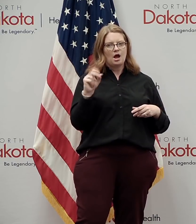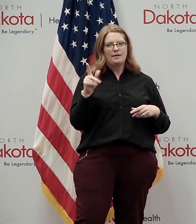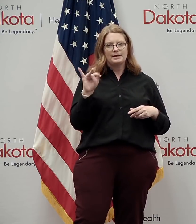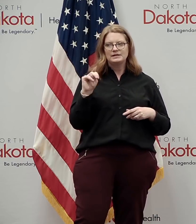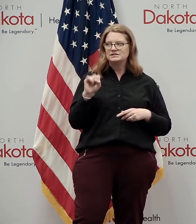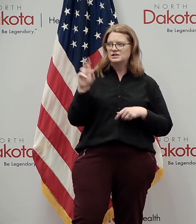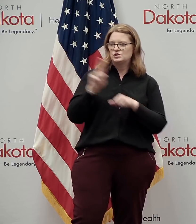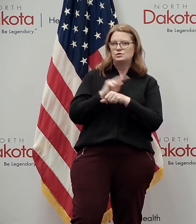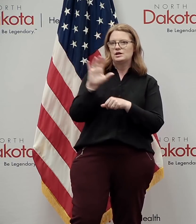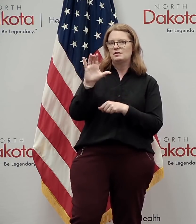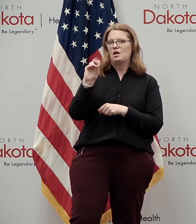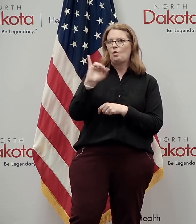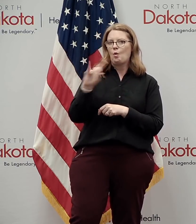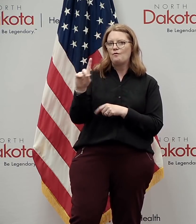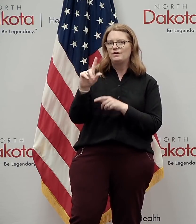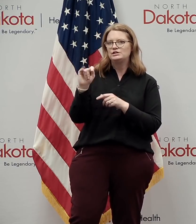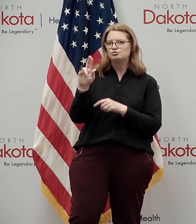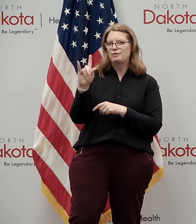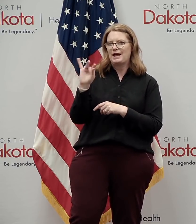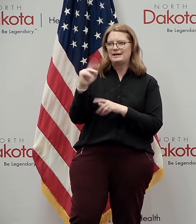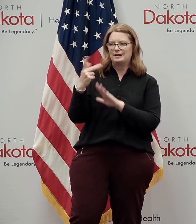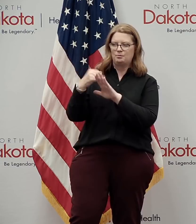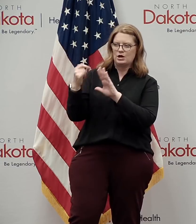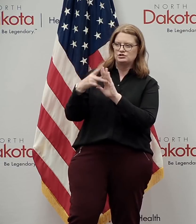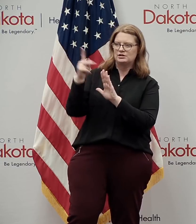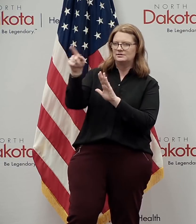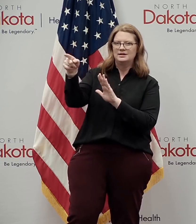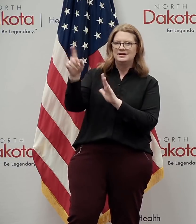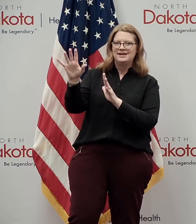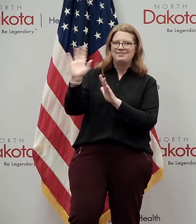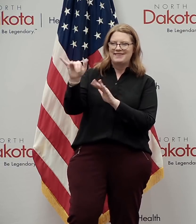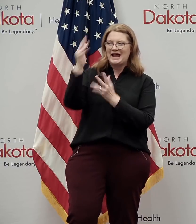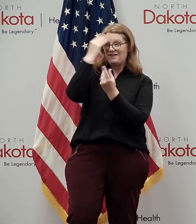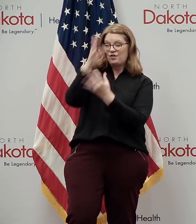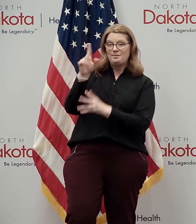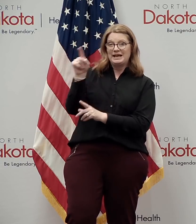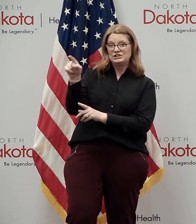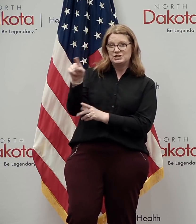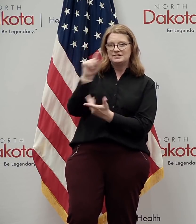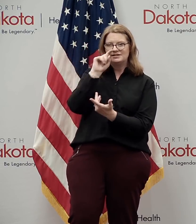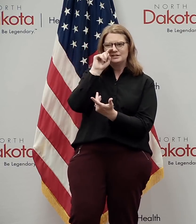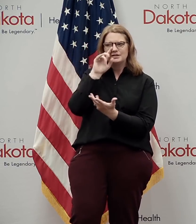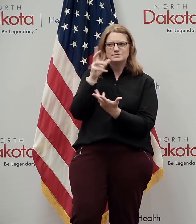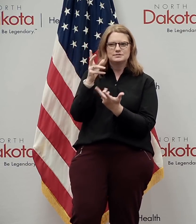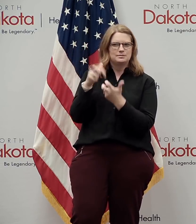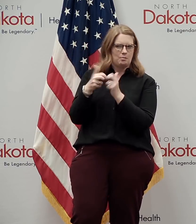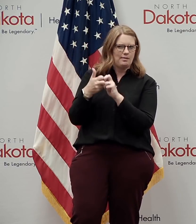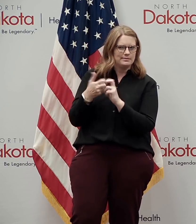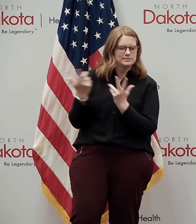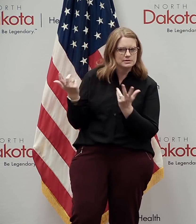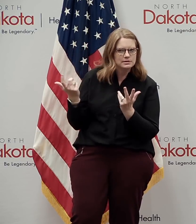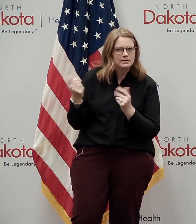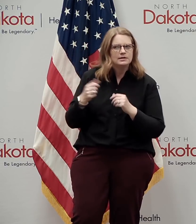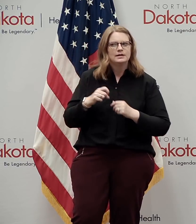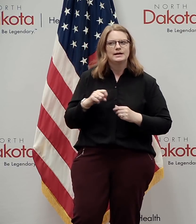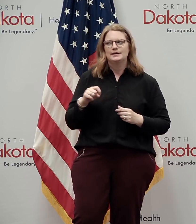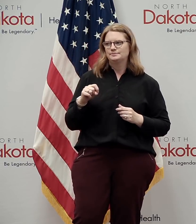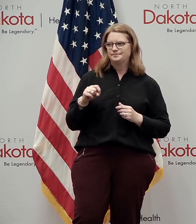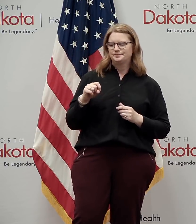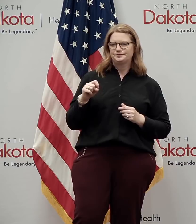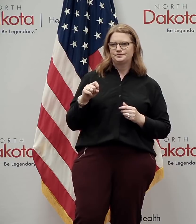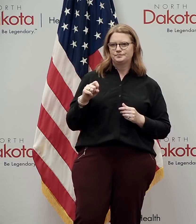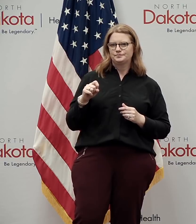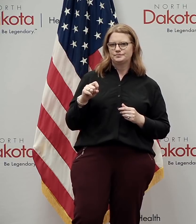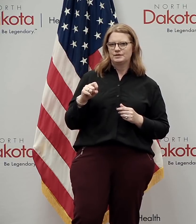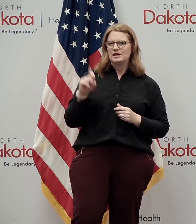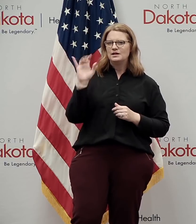think there's state-by-state comparison issues in the way that data has been being compiled. I mean, in a quick look at it, there was